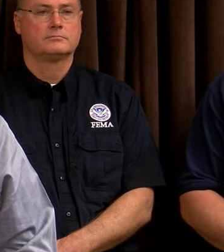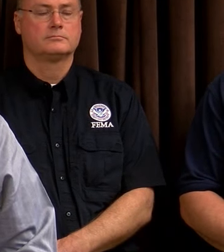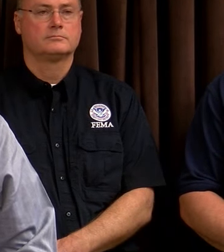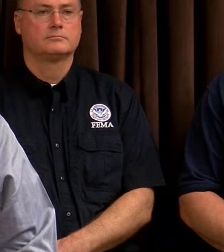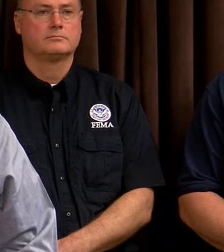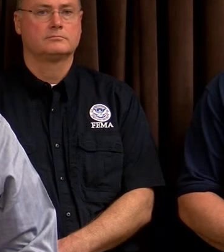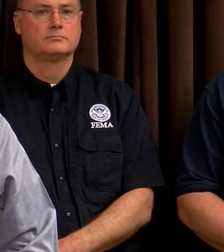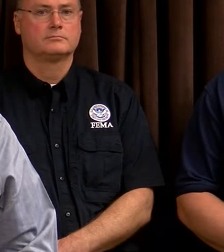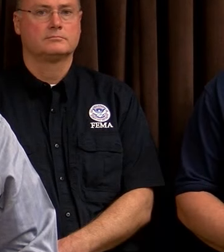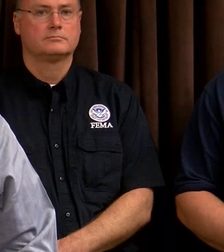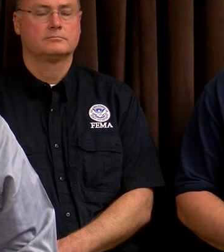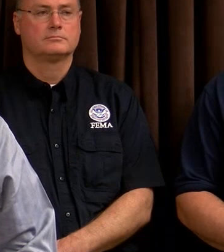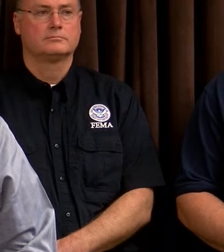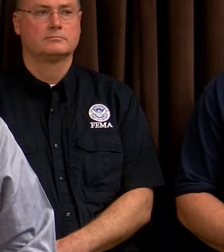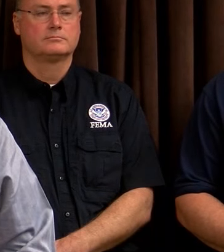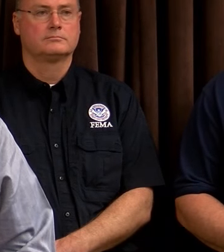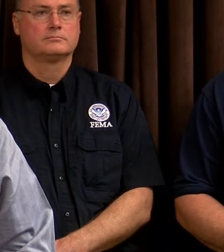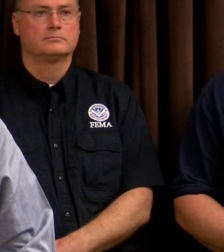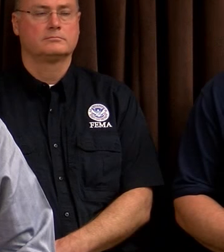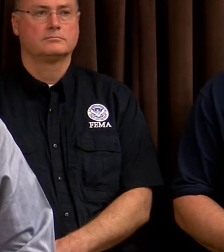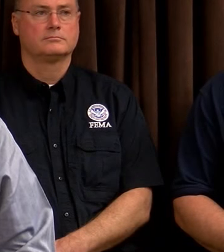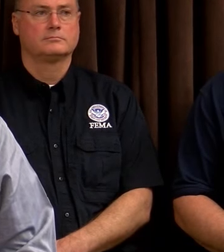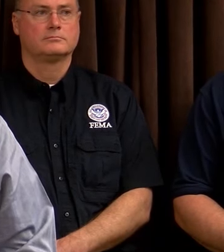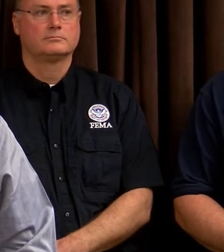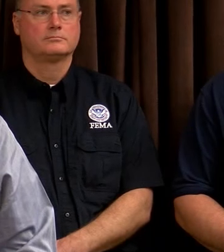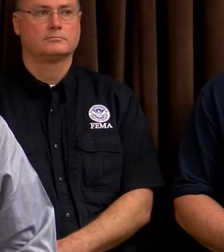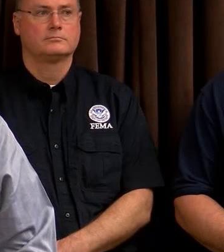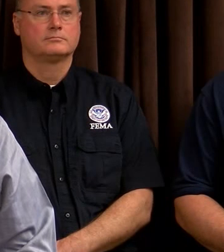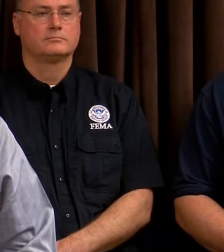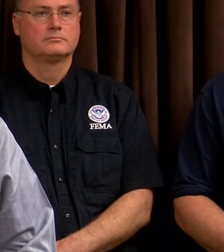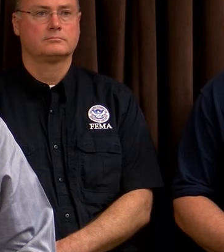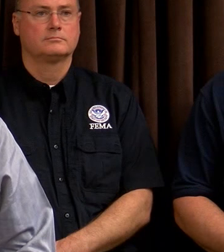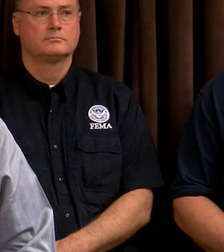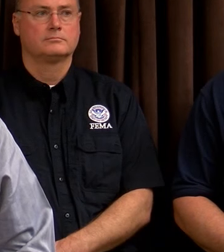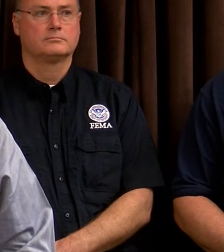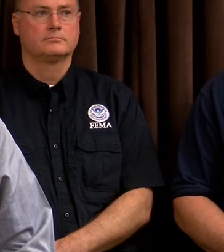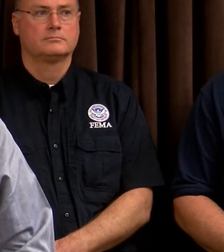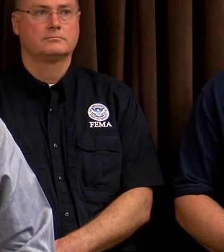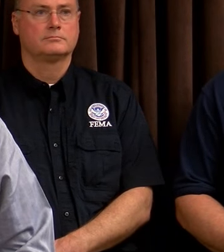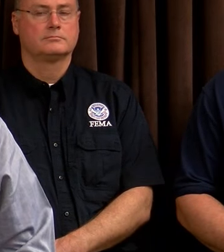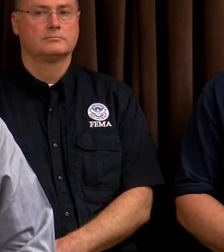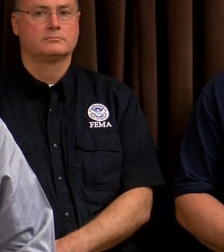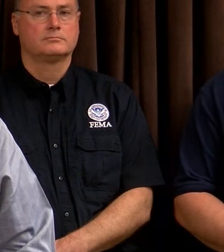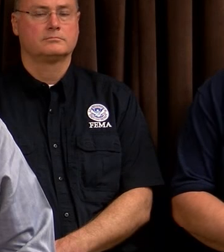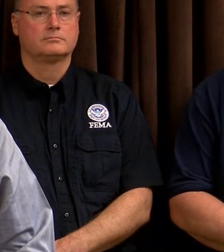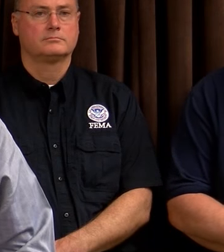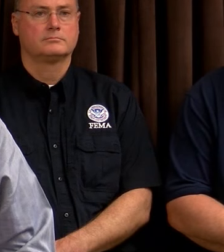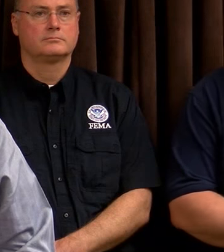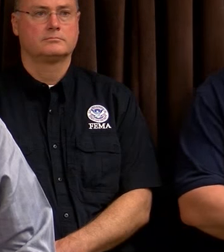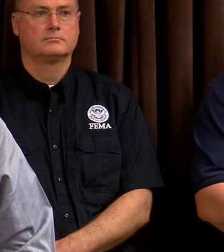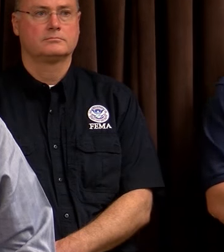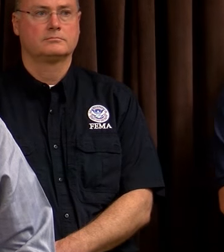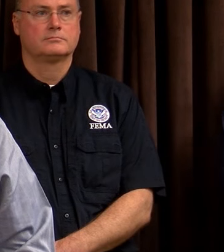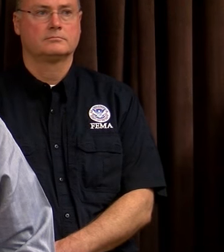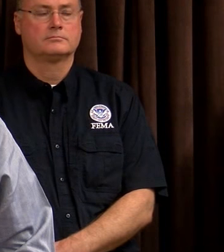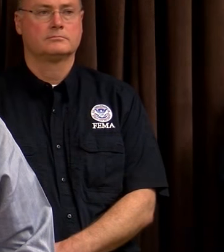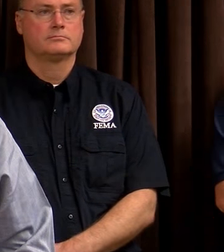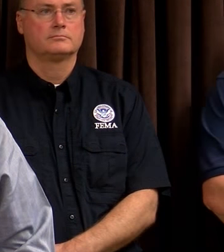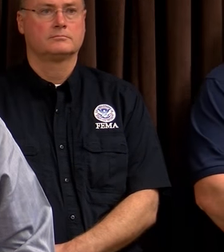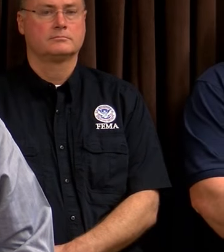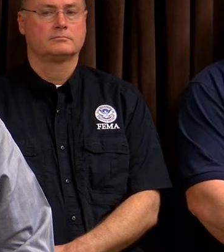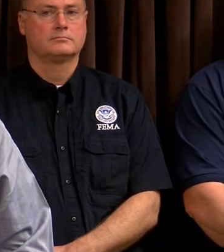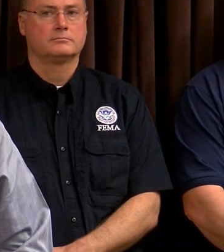victims. This fire actually happened in the poorest, impoverished section of our county. And